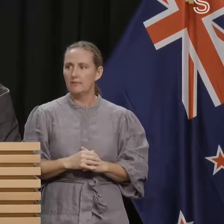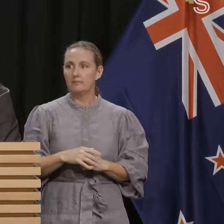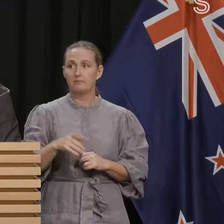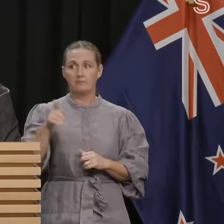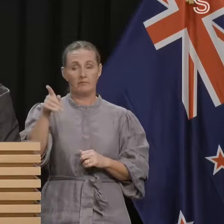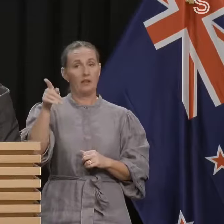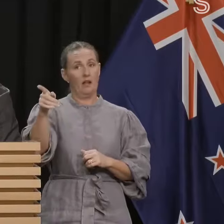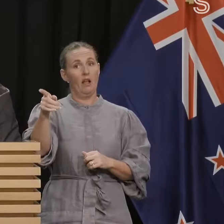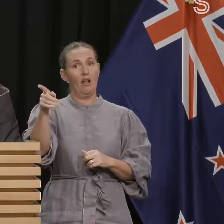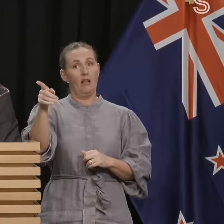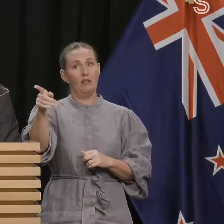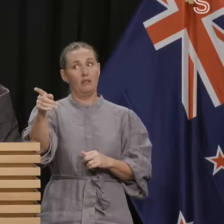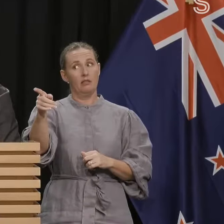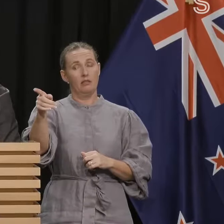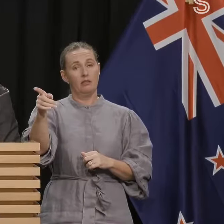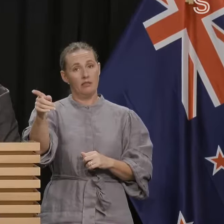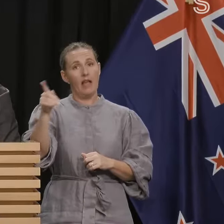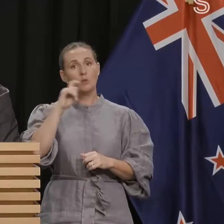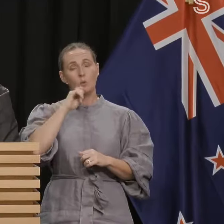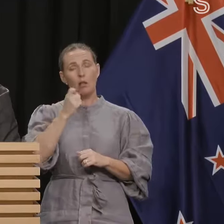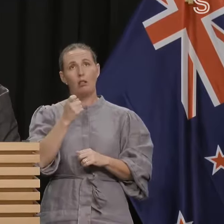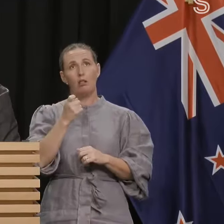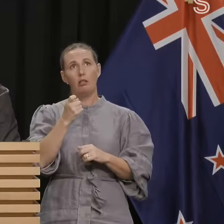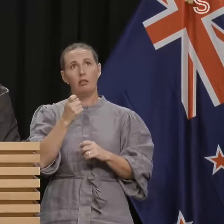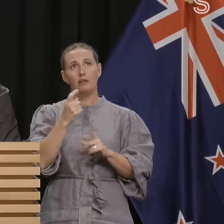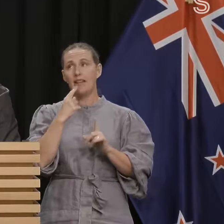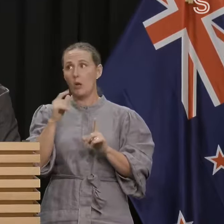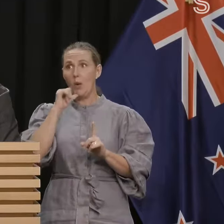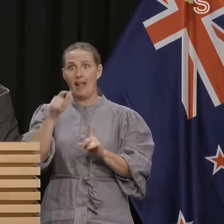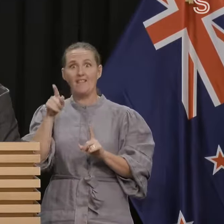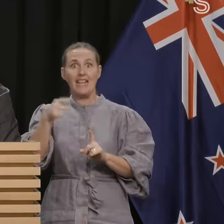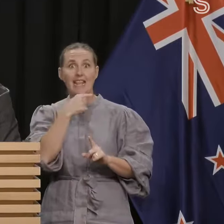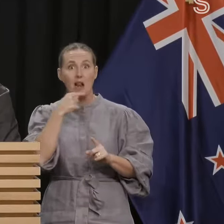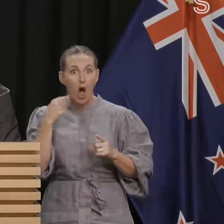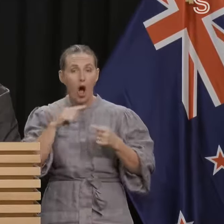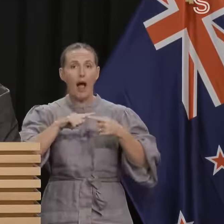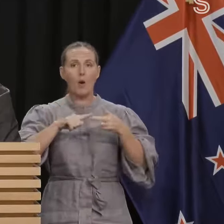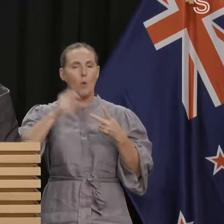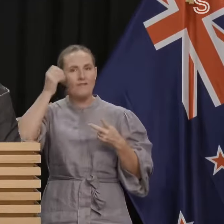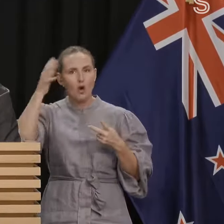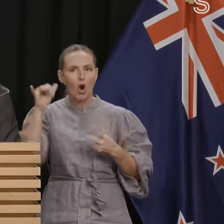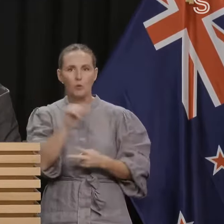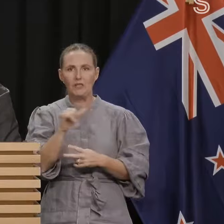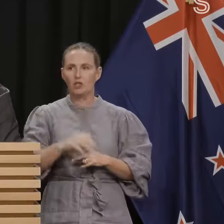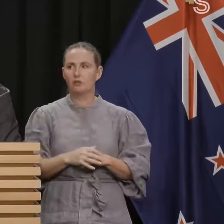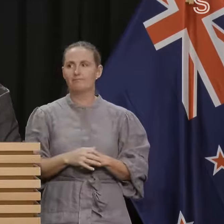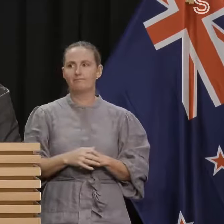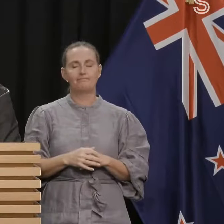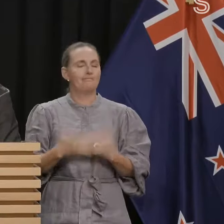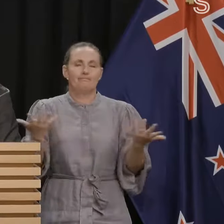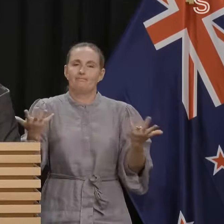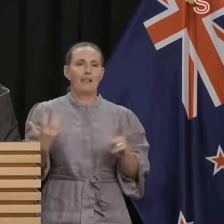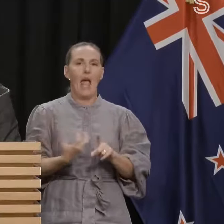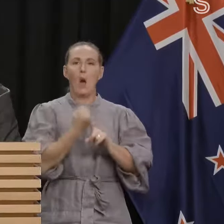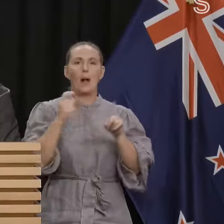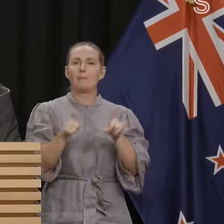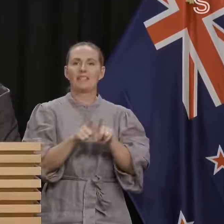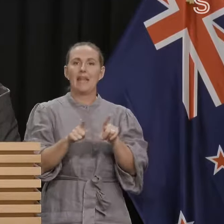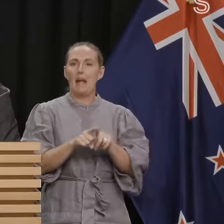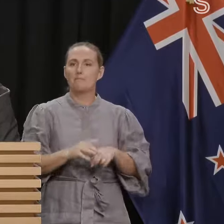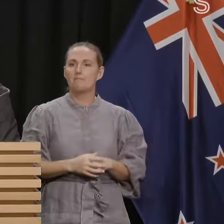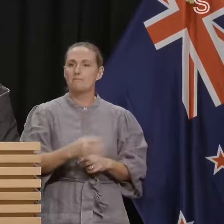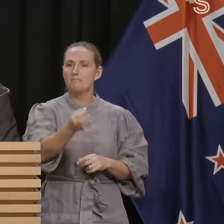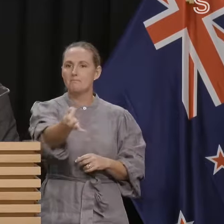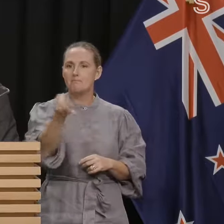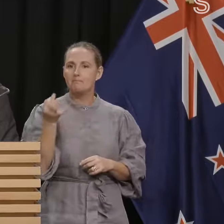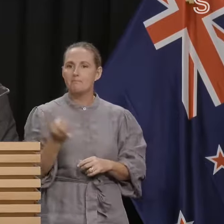just forgot or whether he was lying to you, really. Yeah, it wouldn't have made a material difference to the outcome. Can you just clarify though,